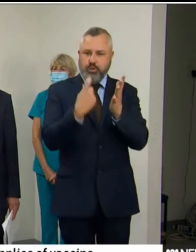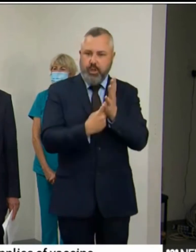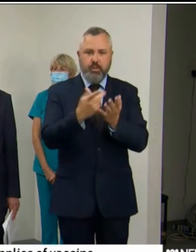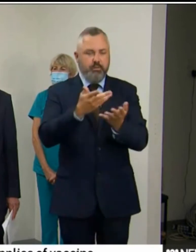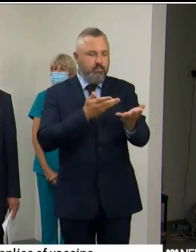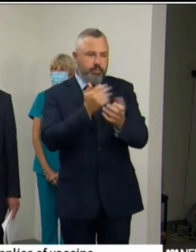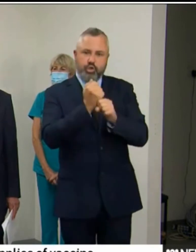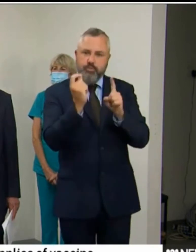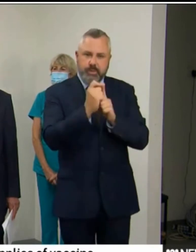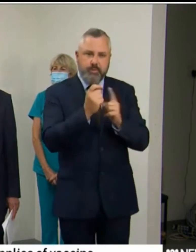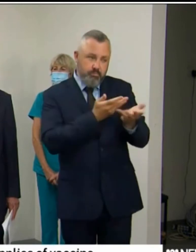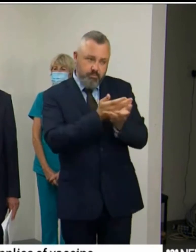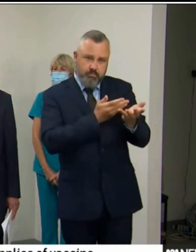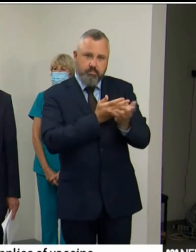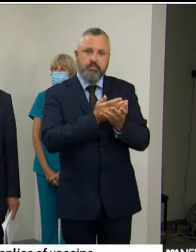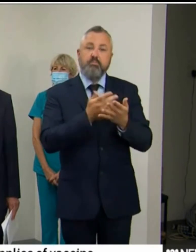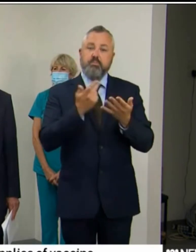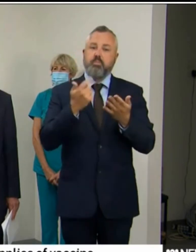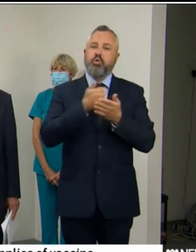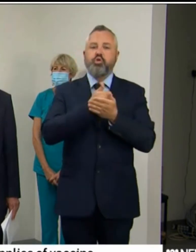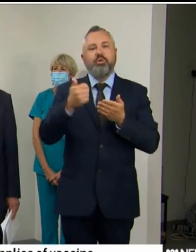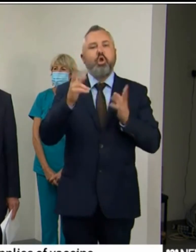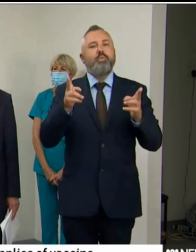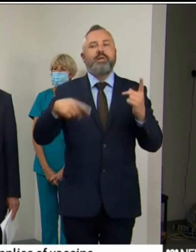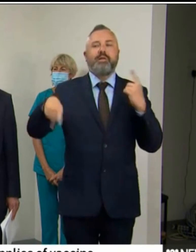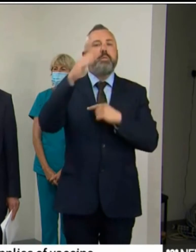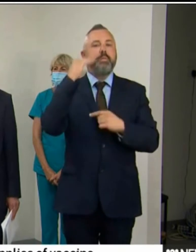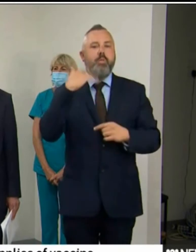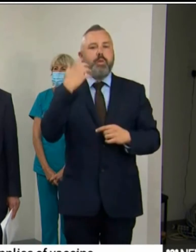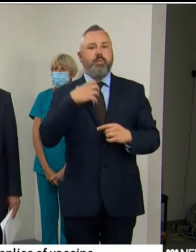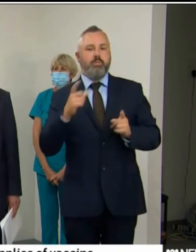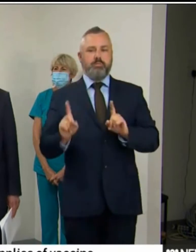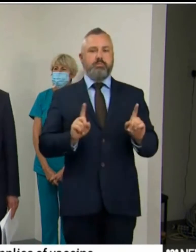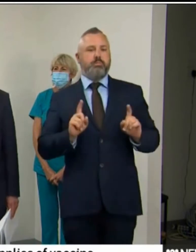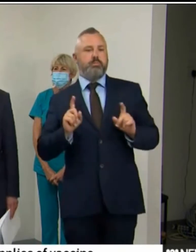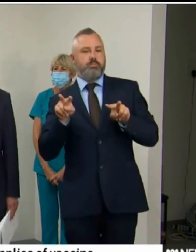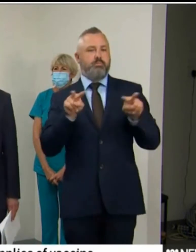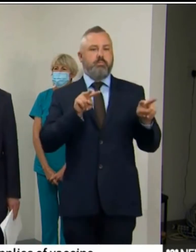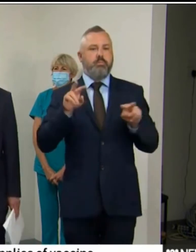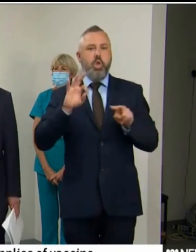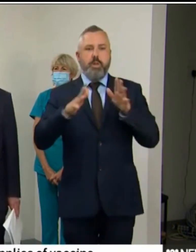careful about their health than men. Obviously, you've got to be careful of stereotyping here. I agree.